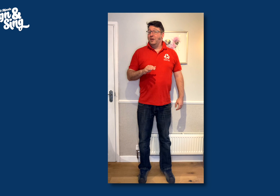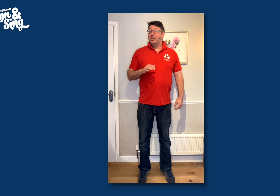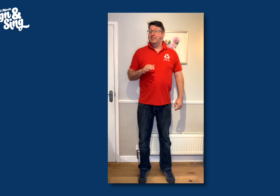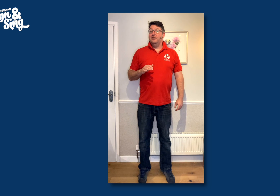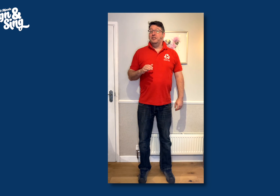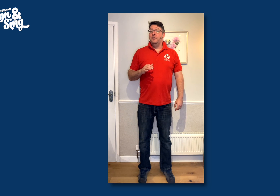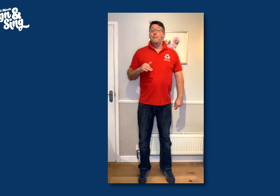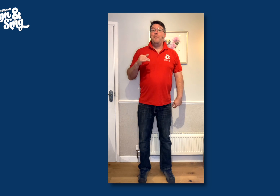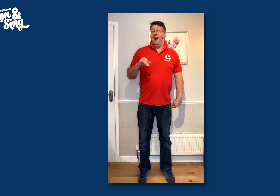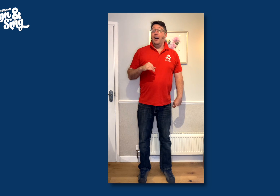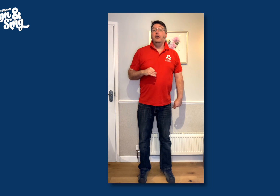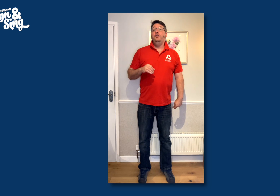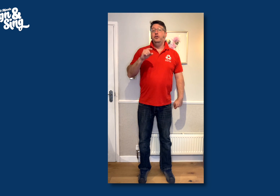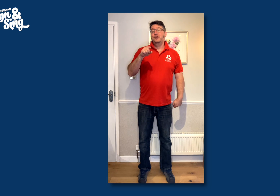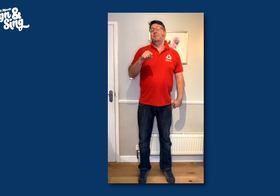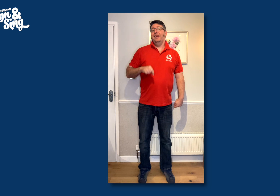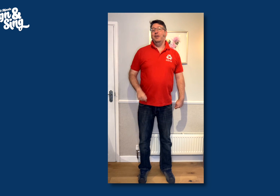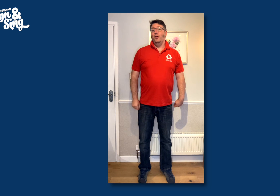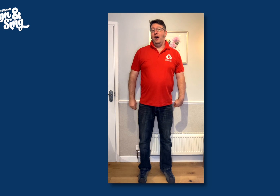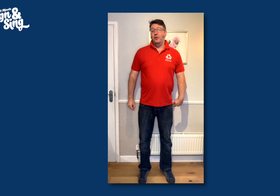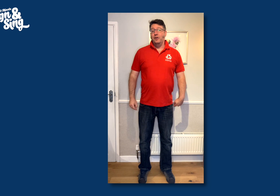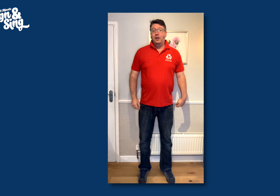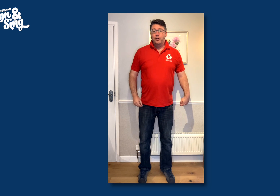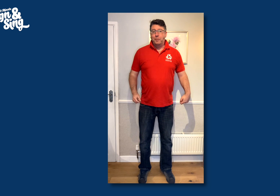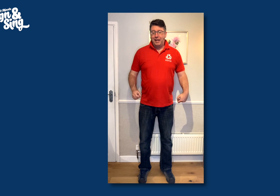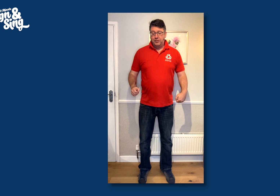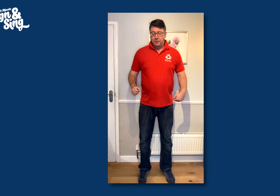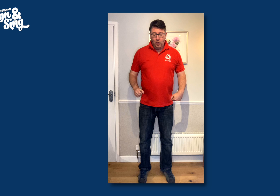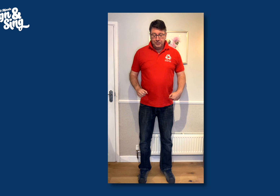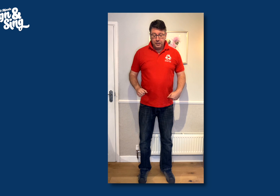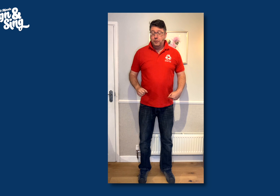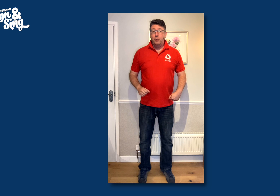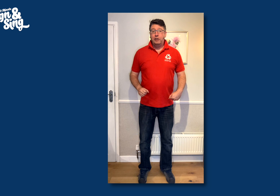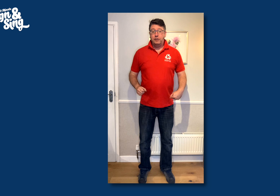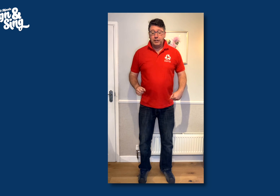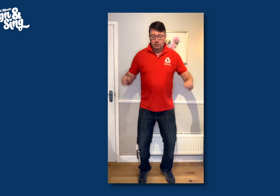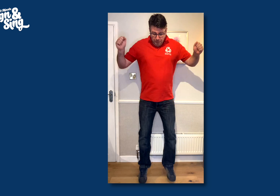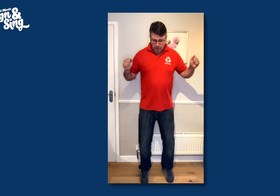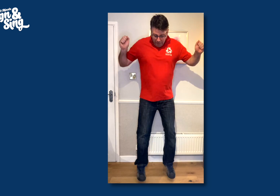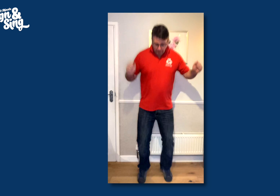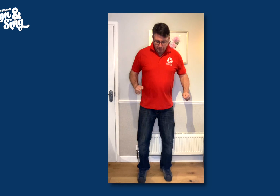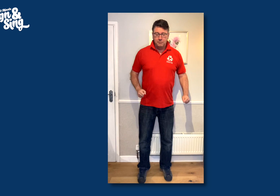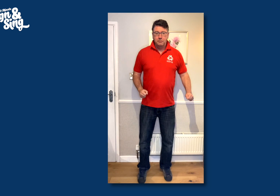That's all I'm going to teach you, but you can make it your own. You can make the 1, 2 more interesting.